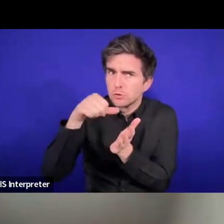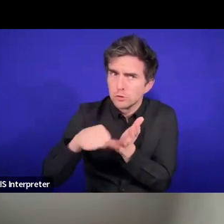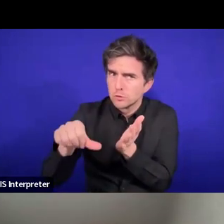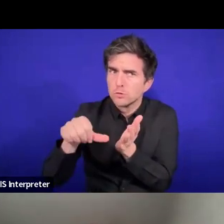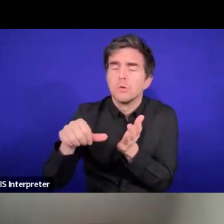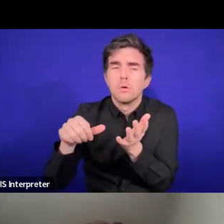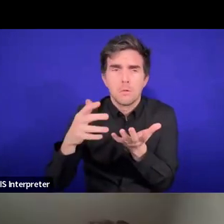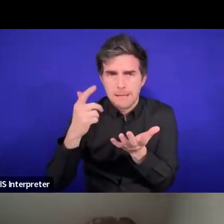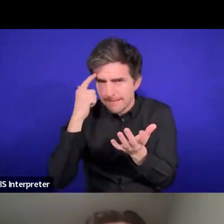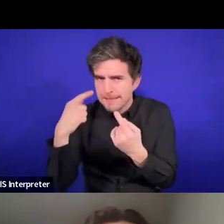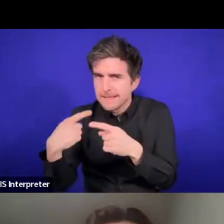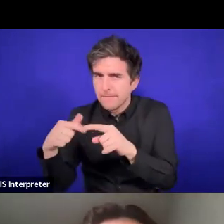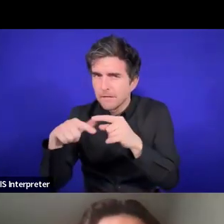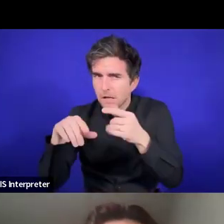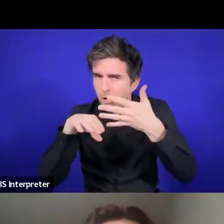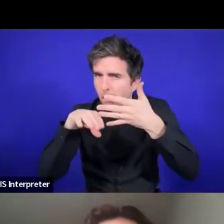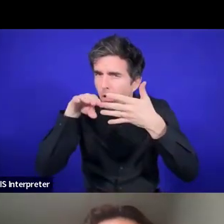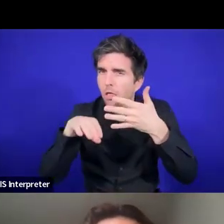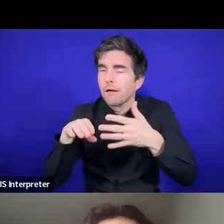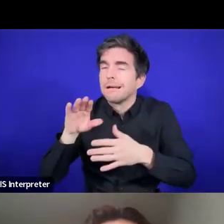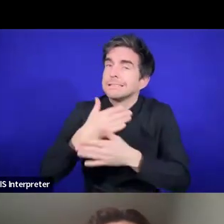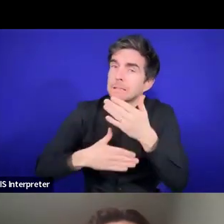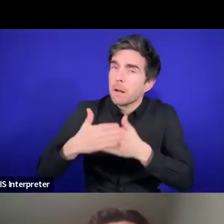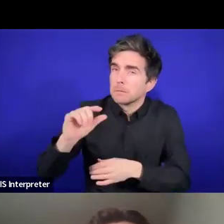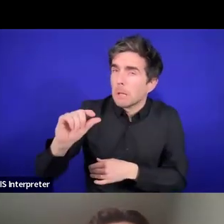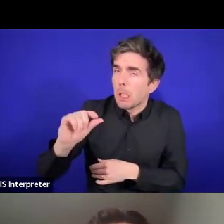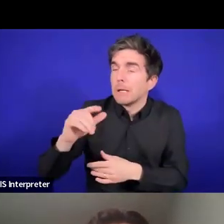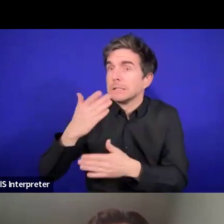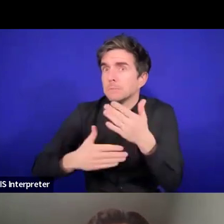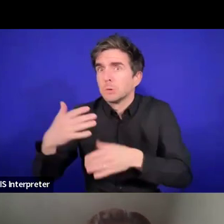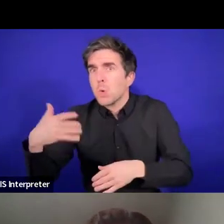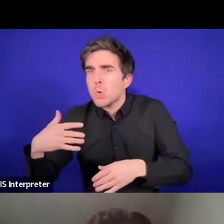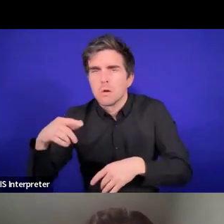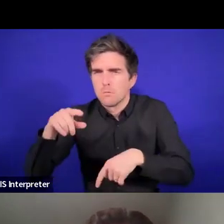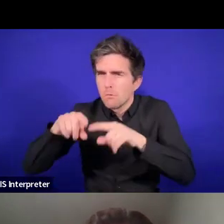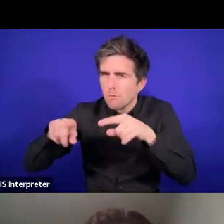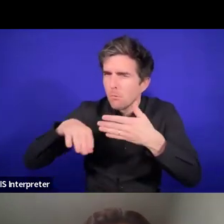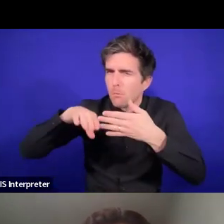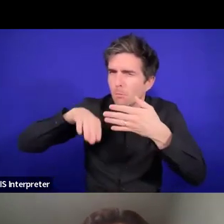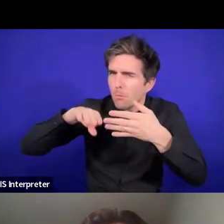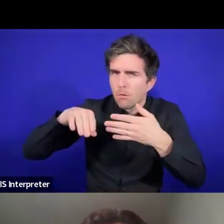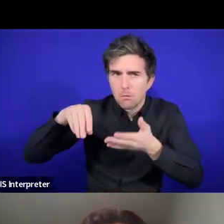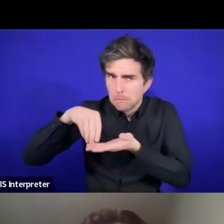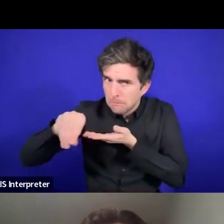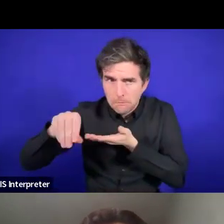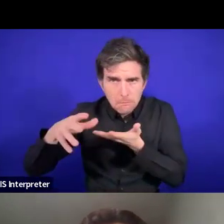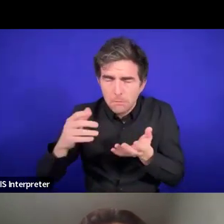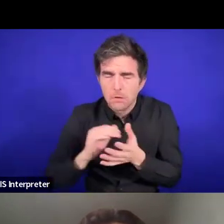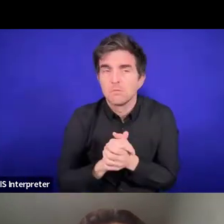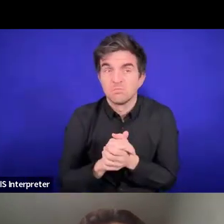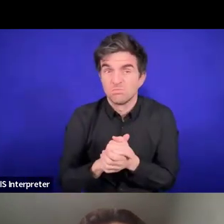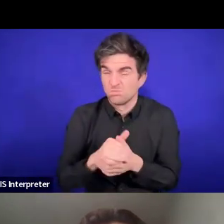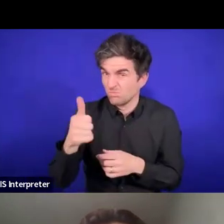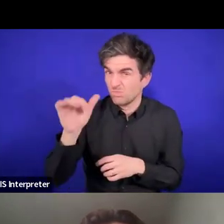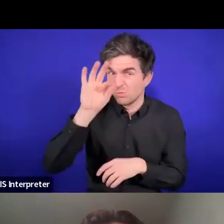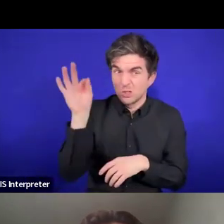is a super important question. I mean, I think it's addressed also more, it addresses more broadly issues about disability inclusion in social protection as a whole,